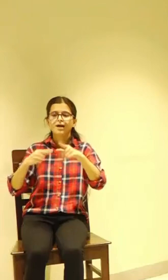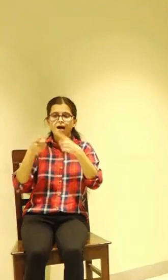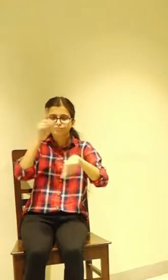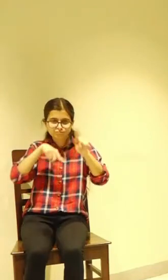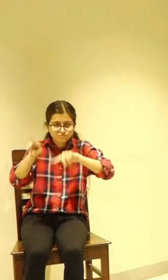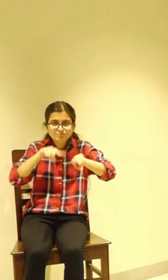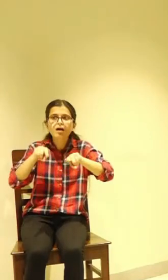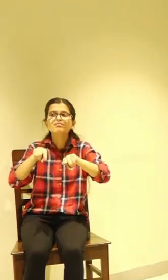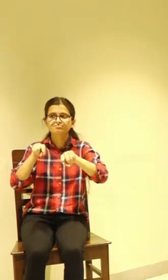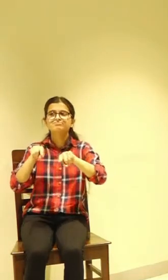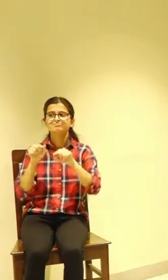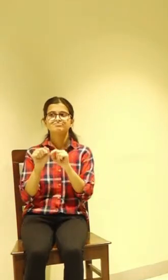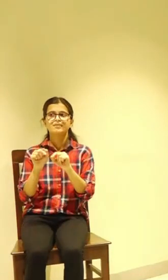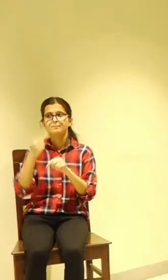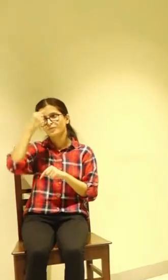important.